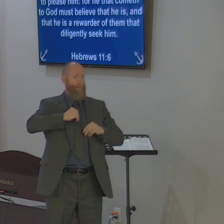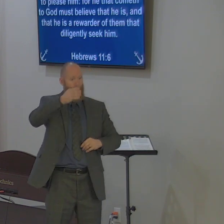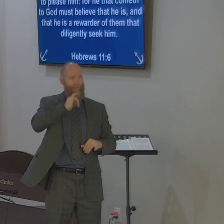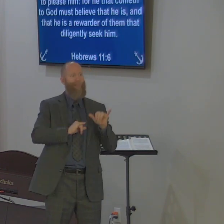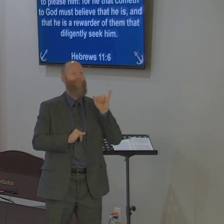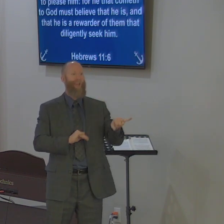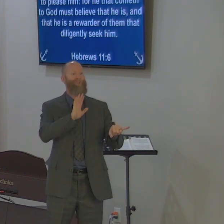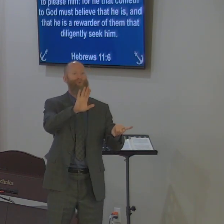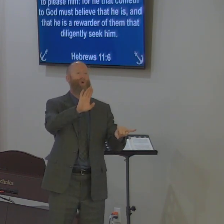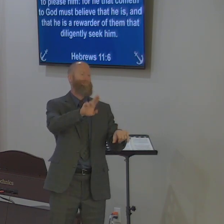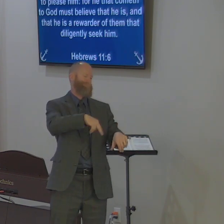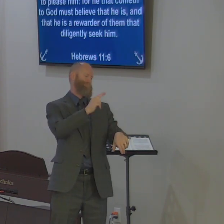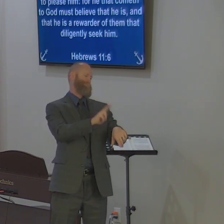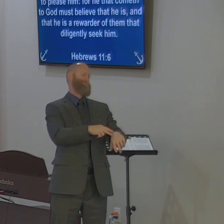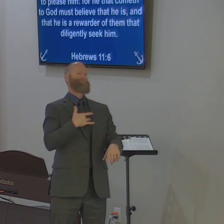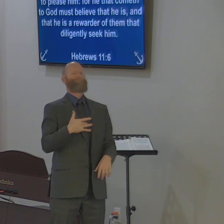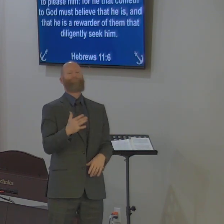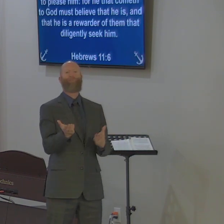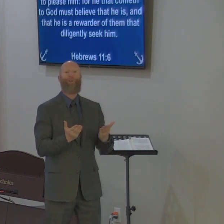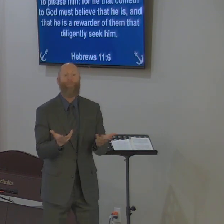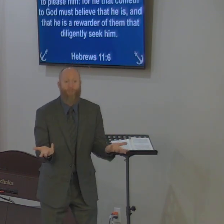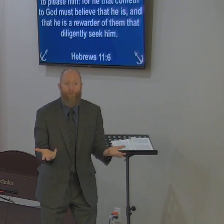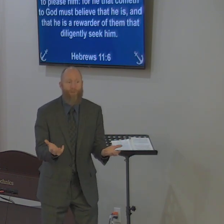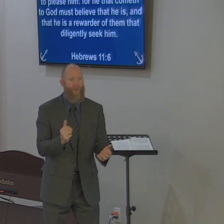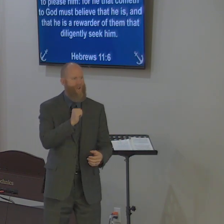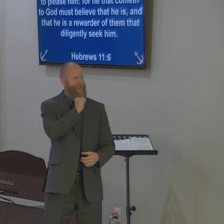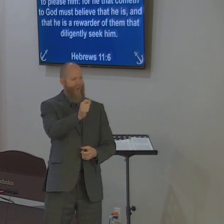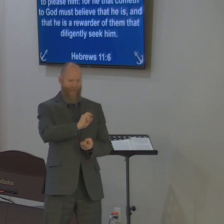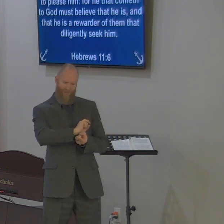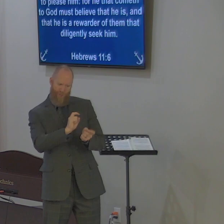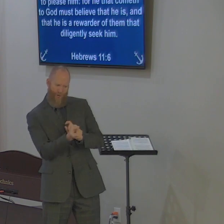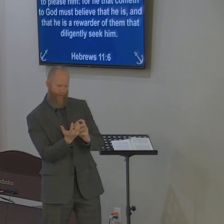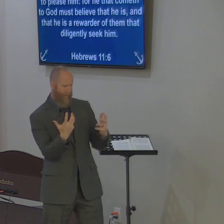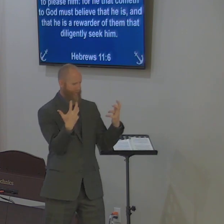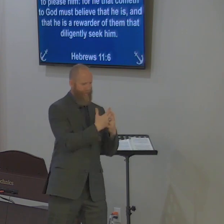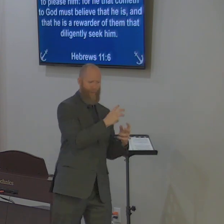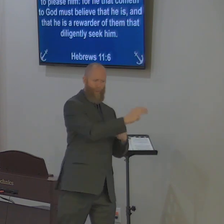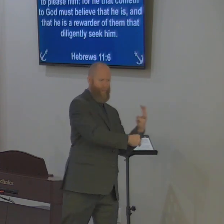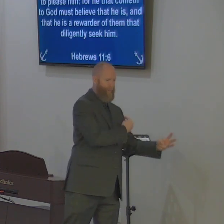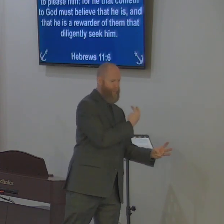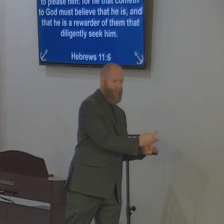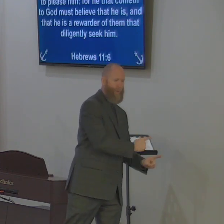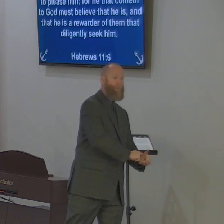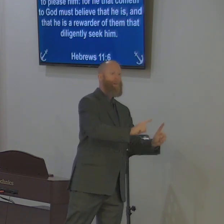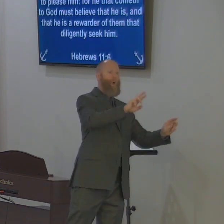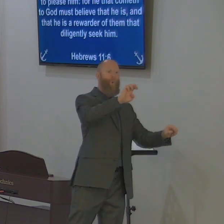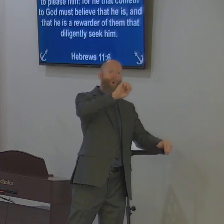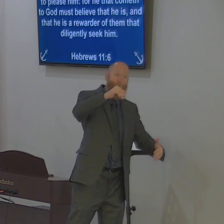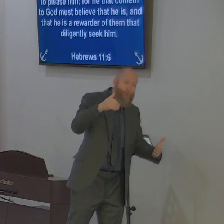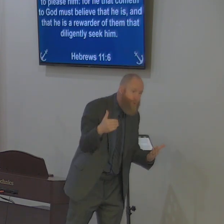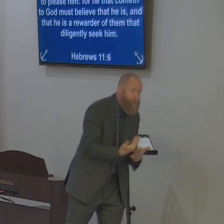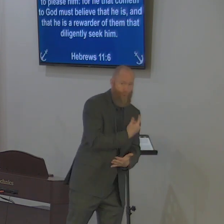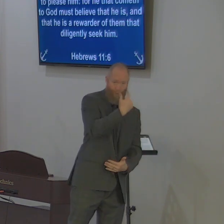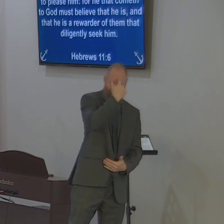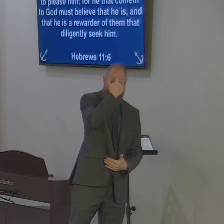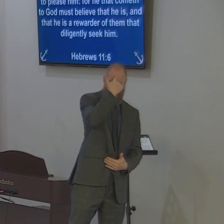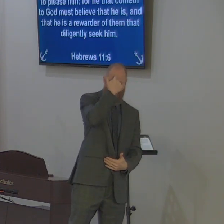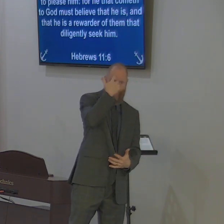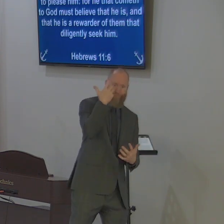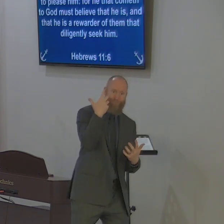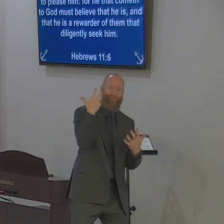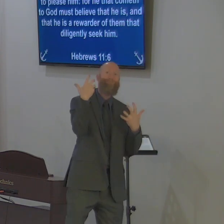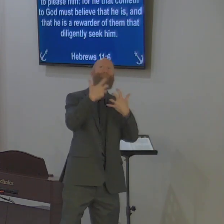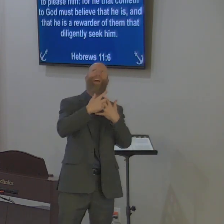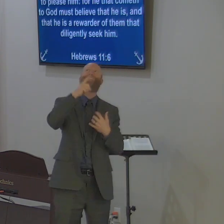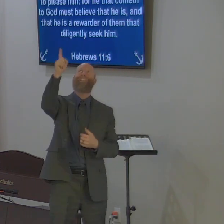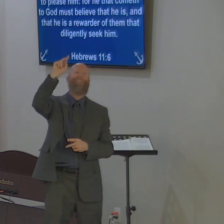reasonable service. And be not conformed to this world, but be transformed by the renewing of your mind, that you may prove what is that good